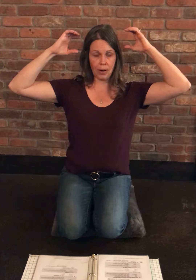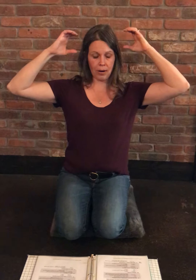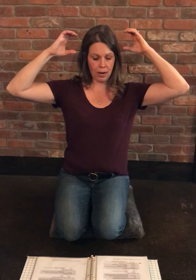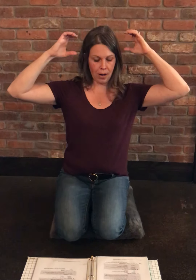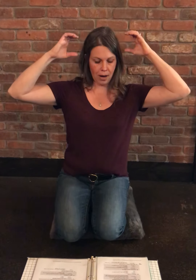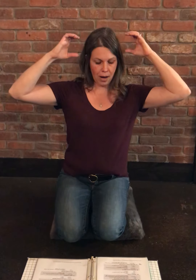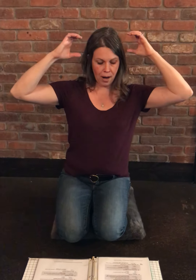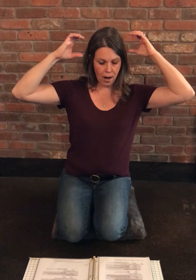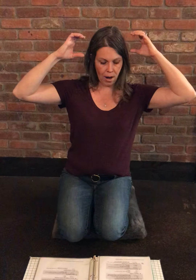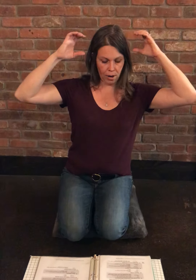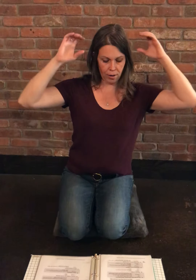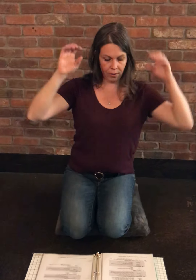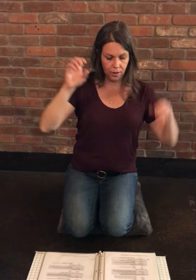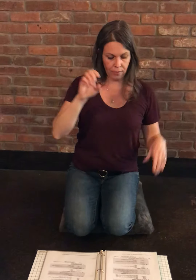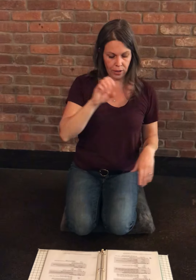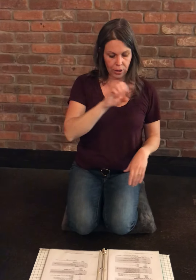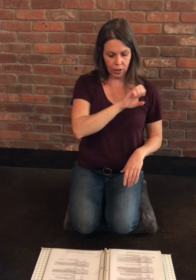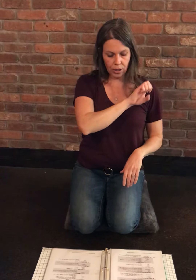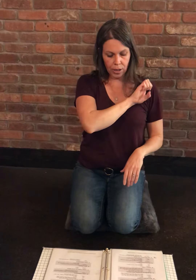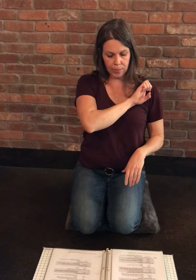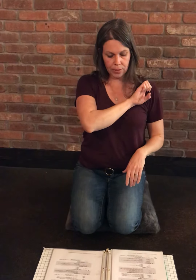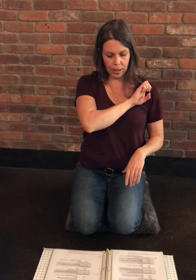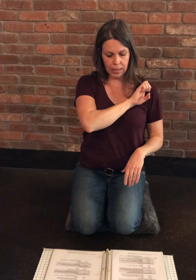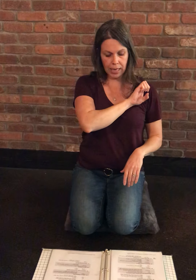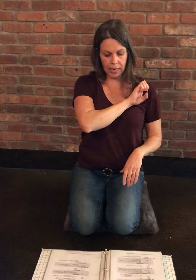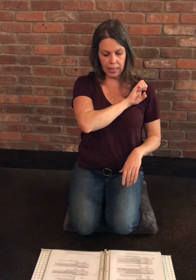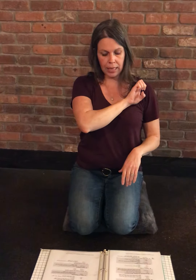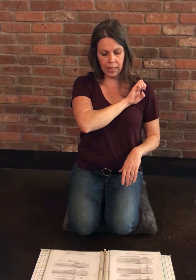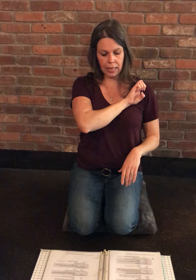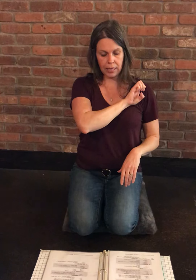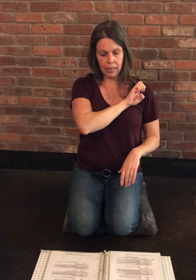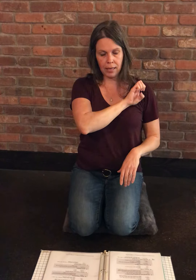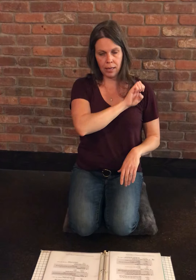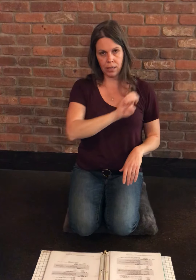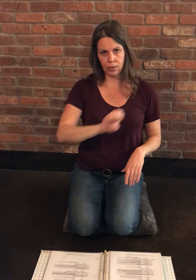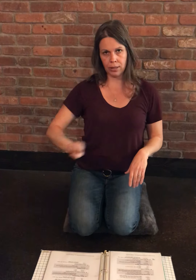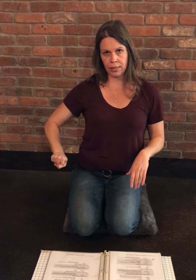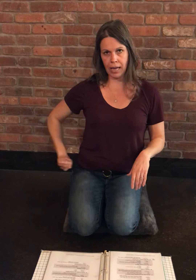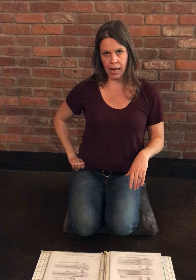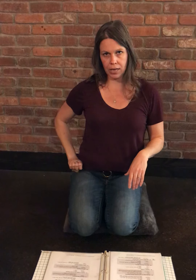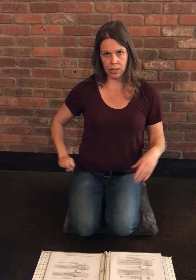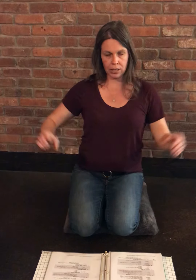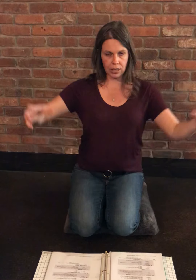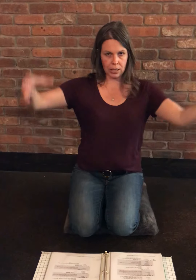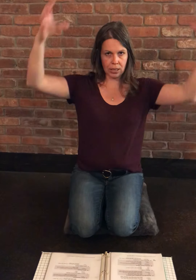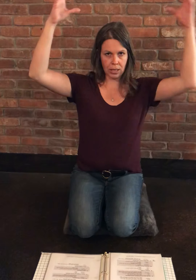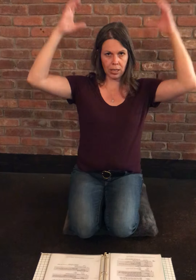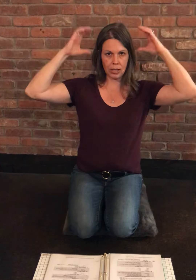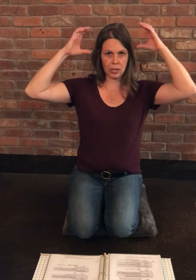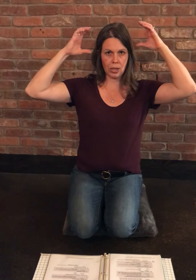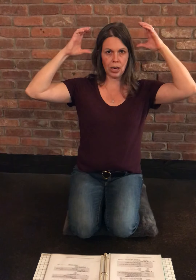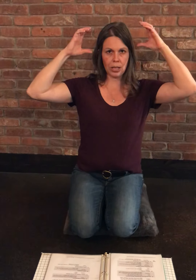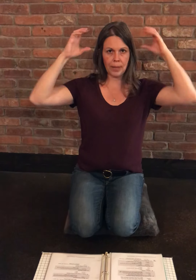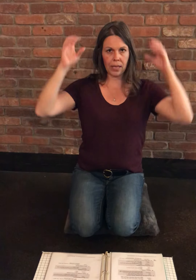Emperor of Europe. So we're going to take our E and do a little sash because he is like Charlemagne